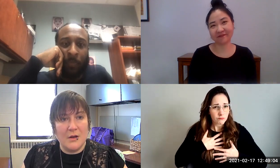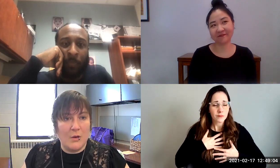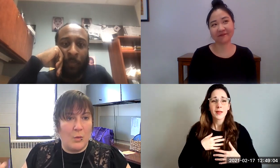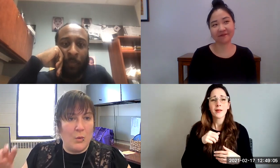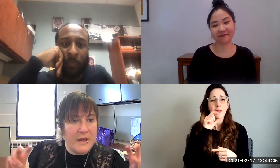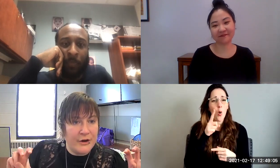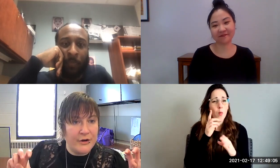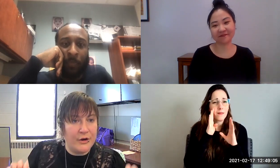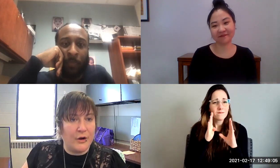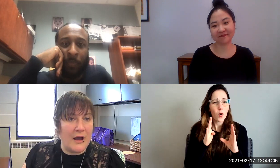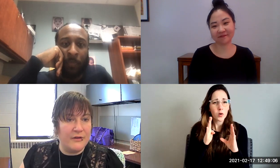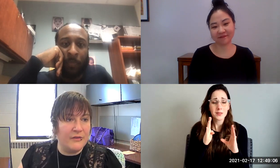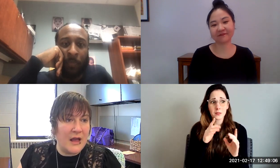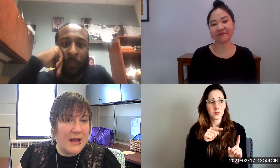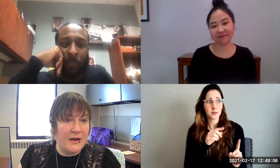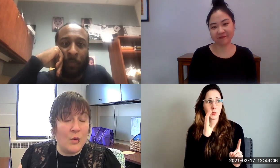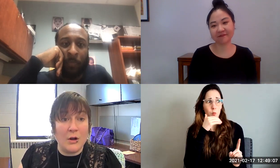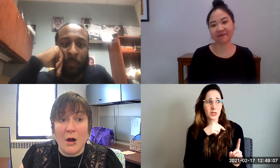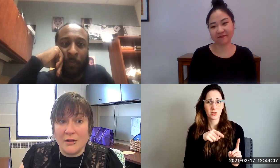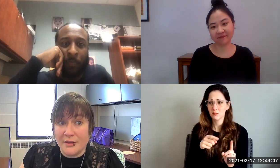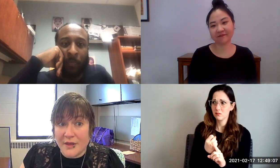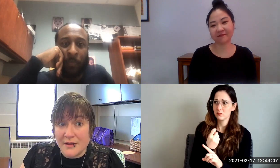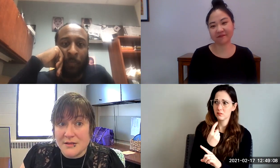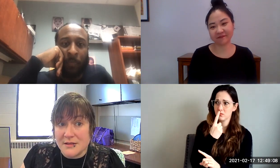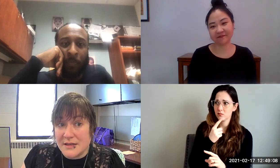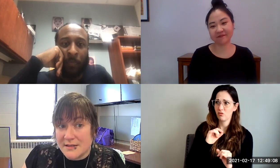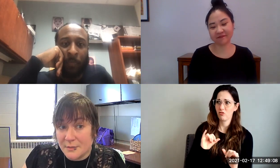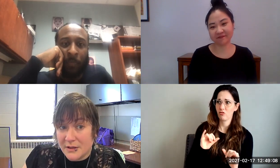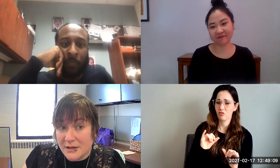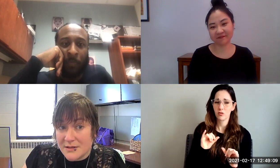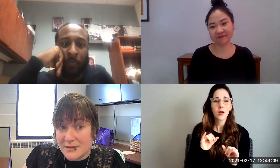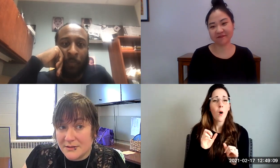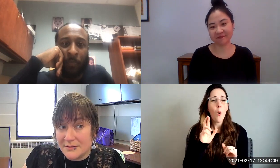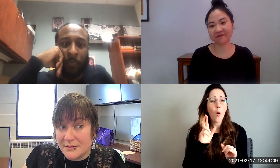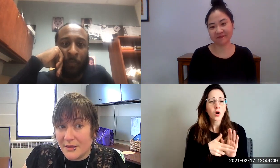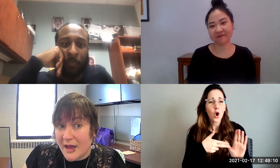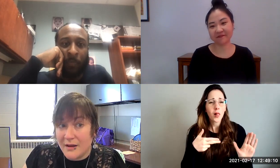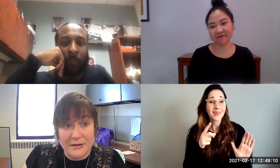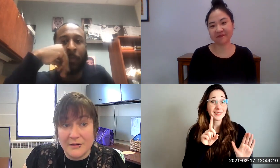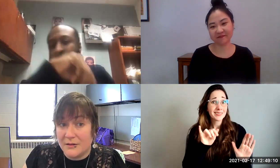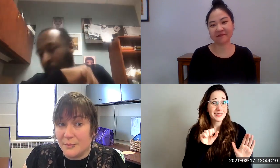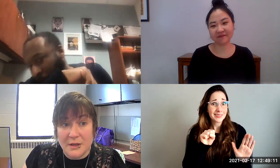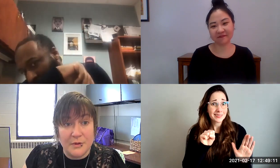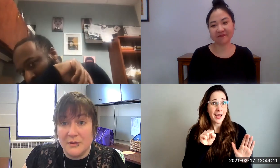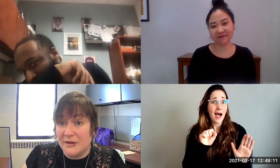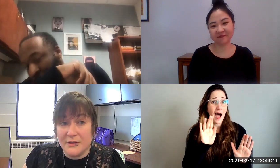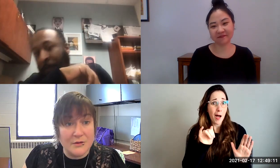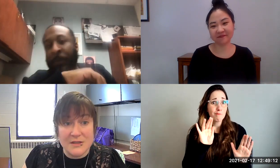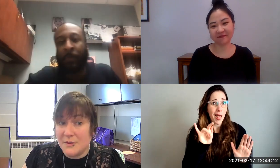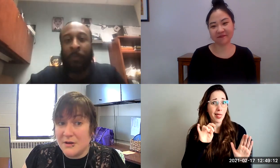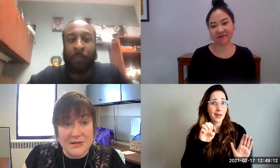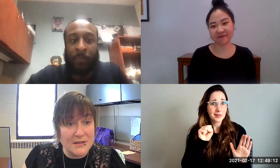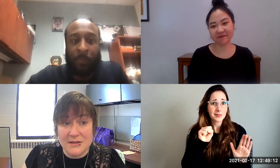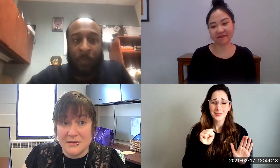what's weird or out of line or calling things disabilities, that the people living